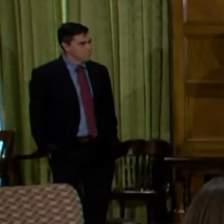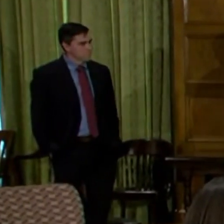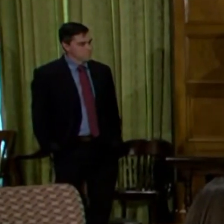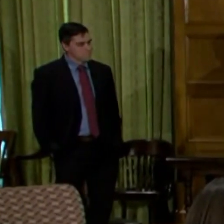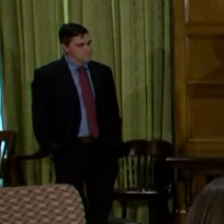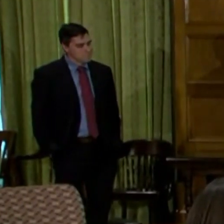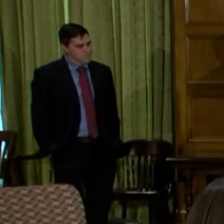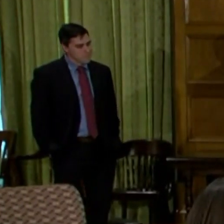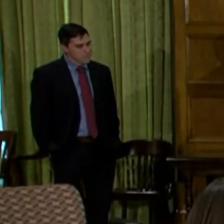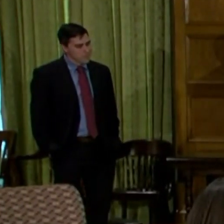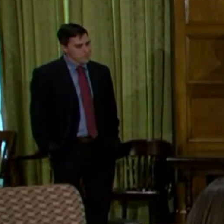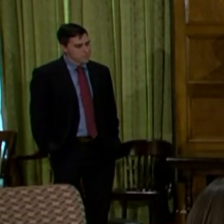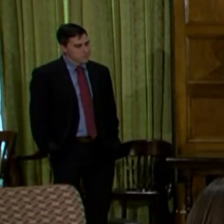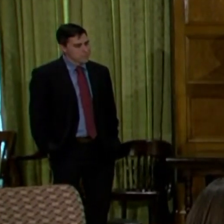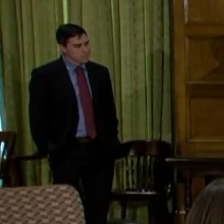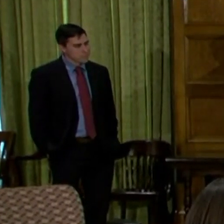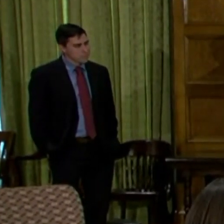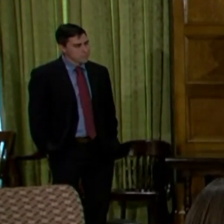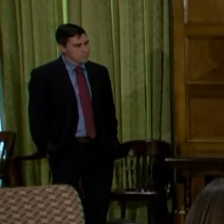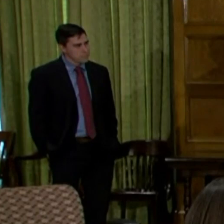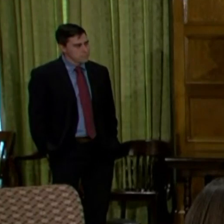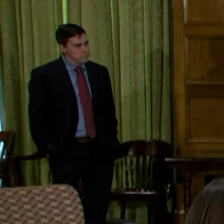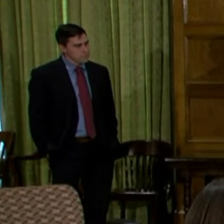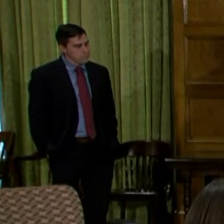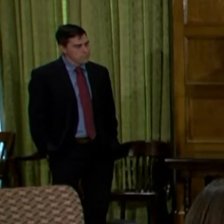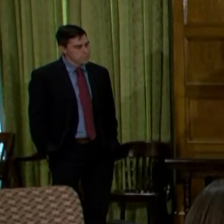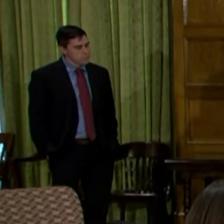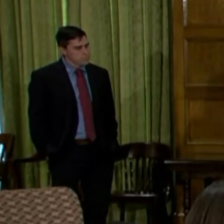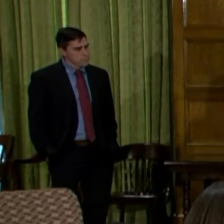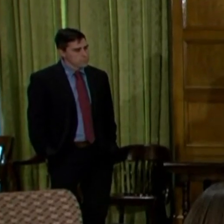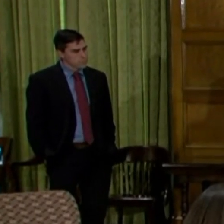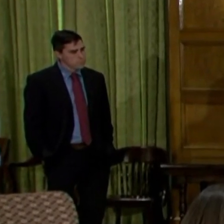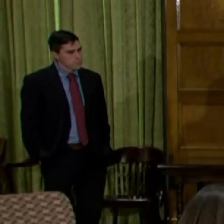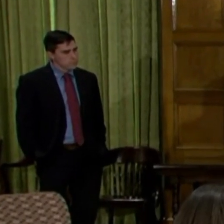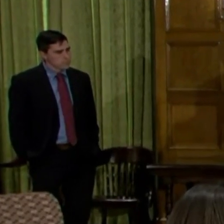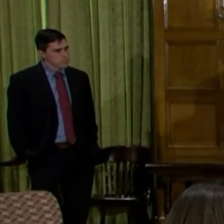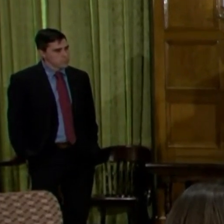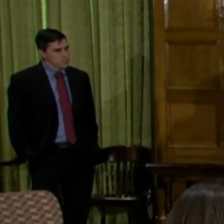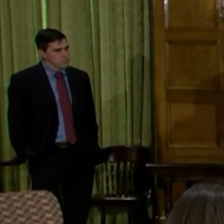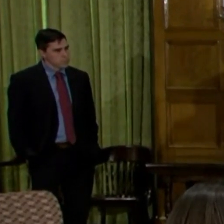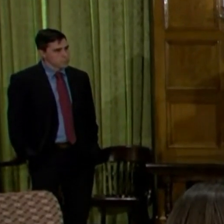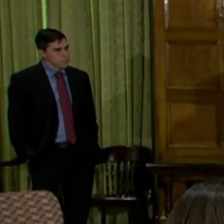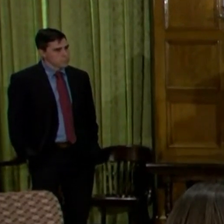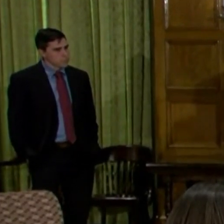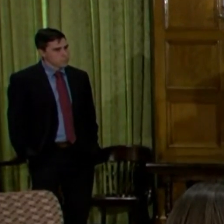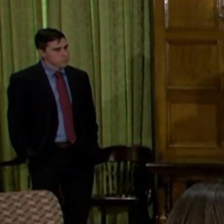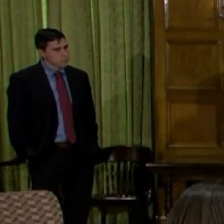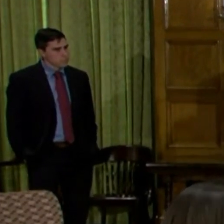budget circumstance we find ourselves in. With that, any questions?